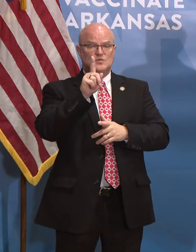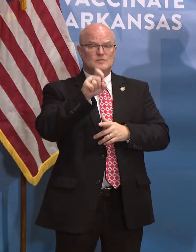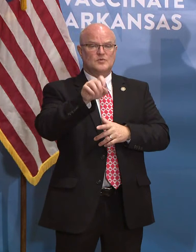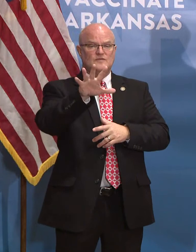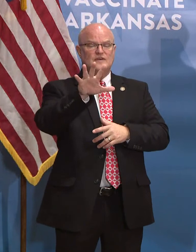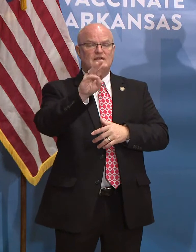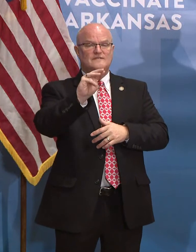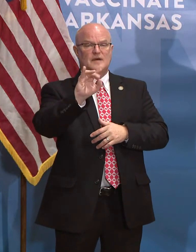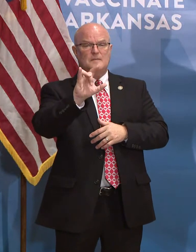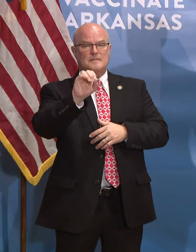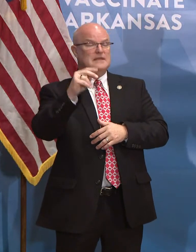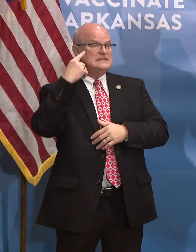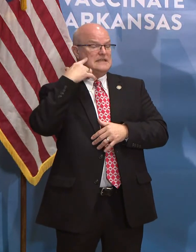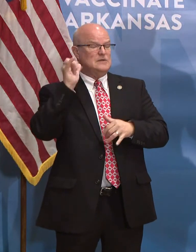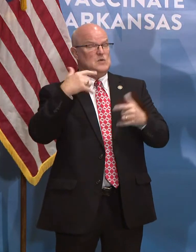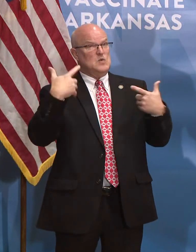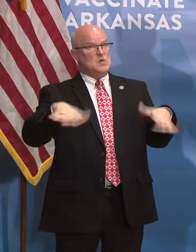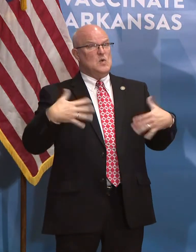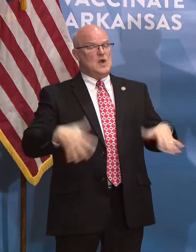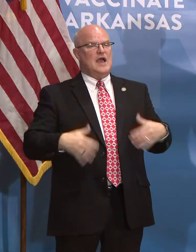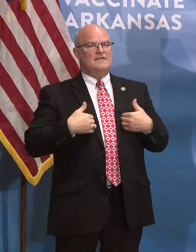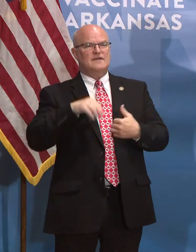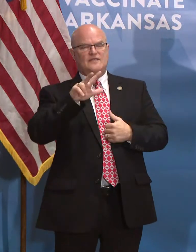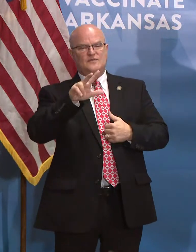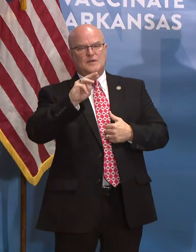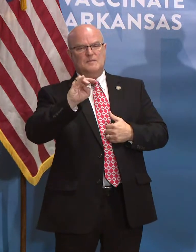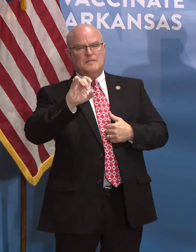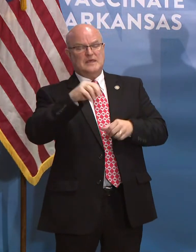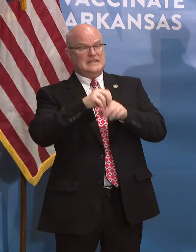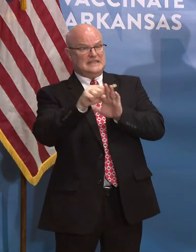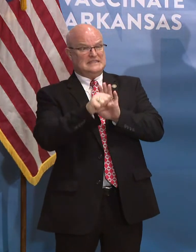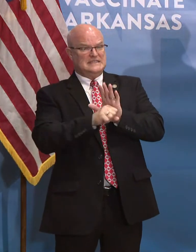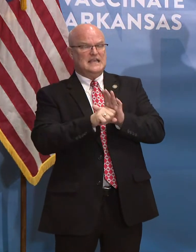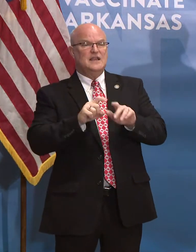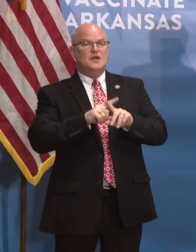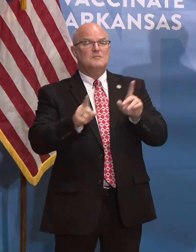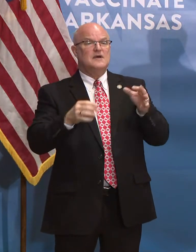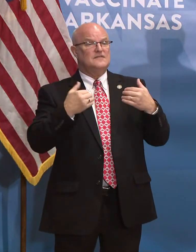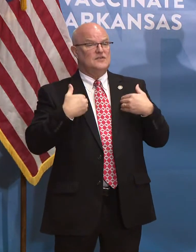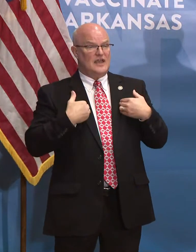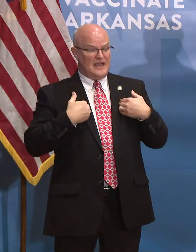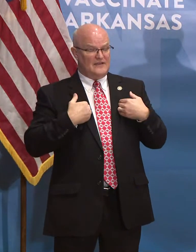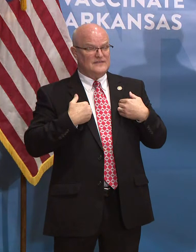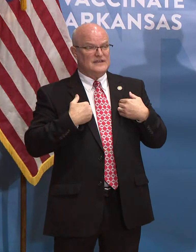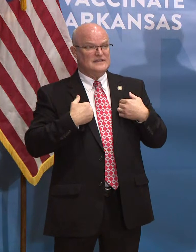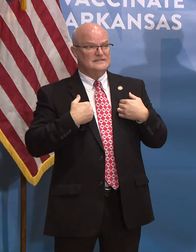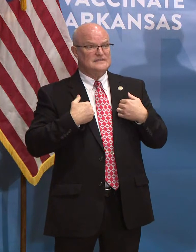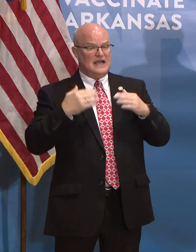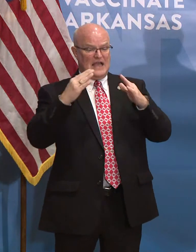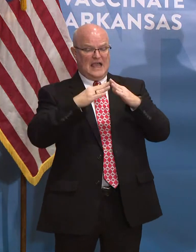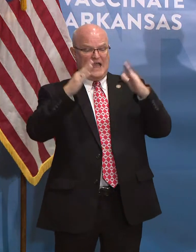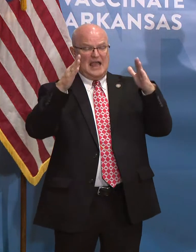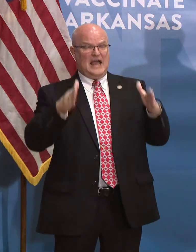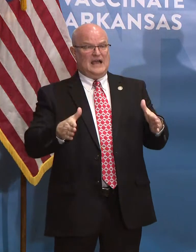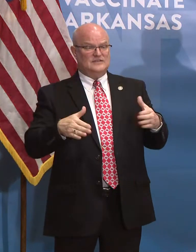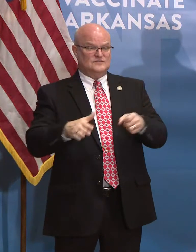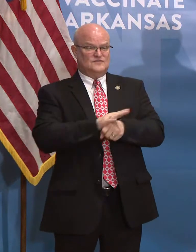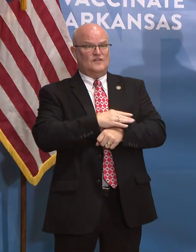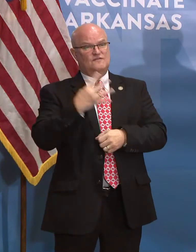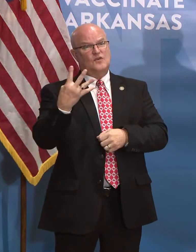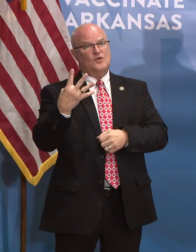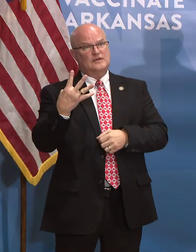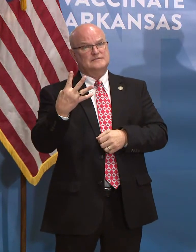1.5 million sounds like a lot when you have 3 million in our state, but if you have a household of